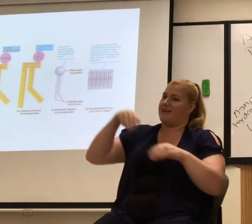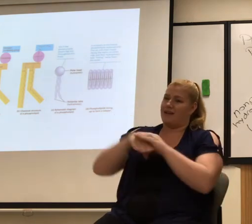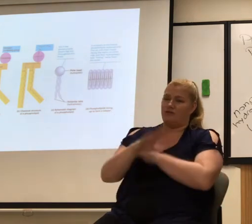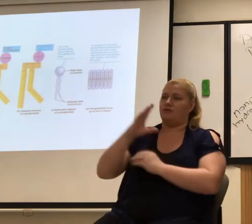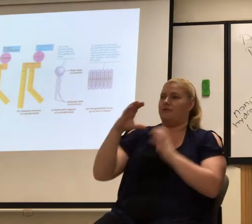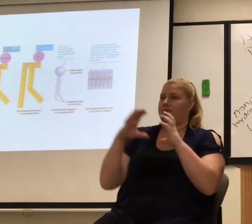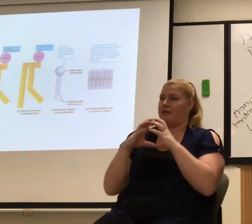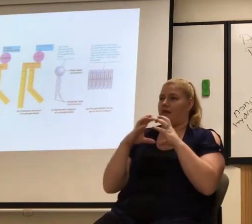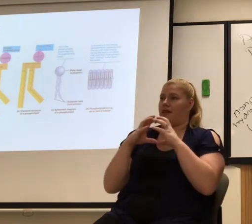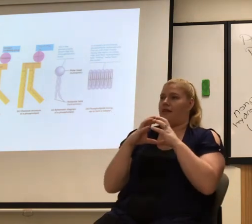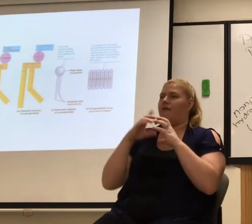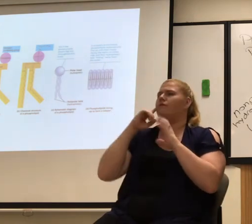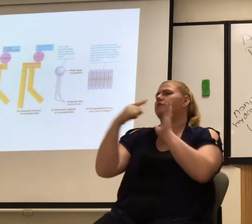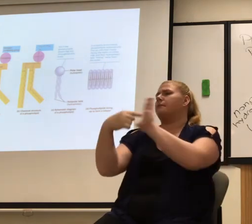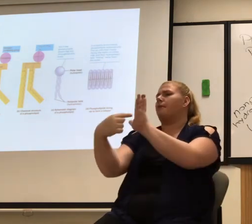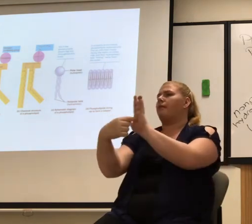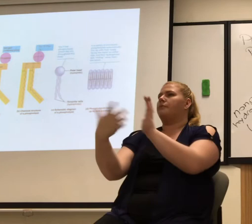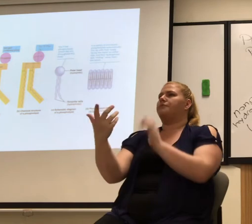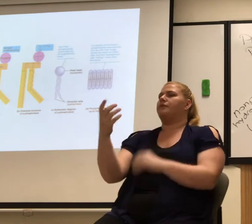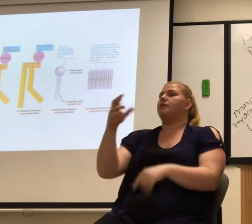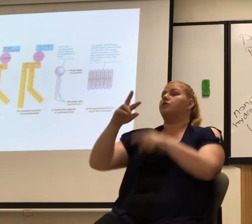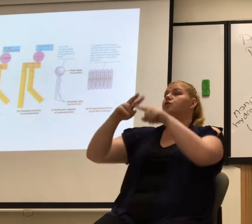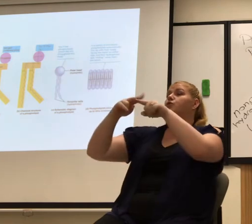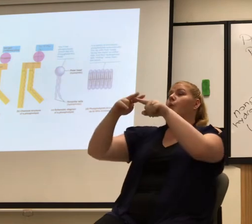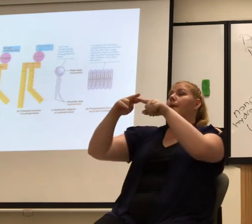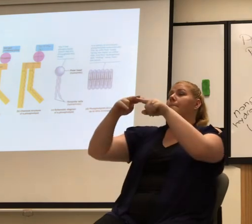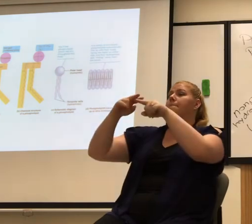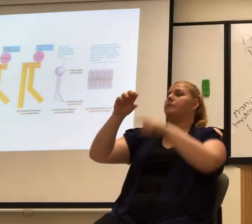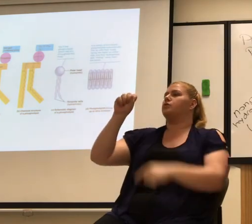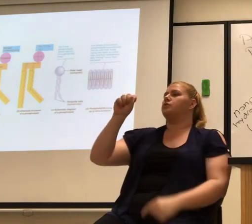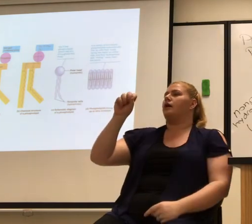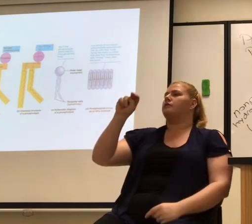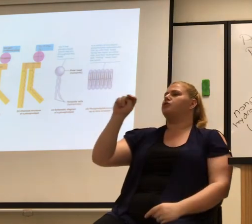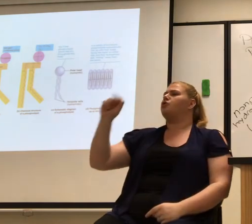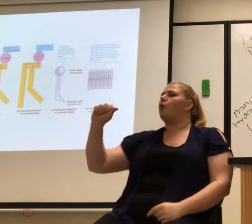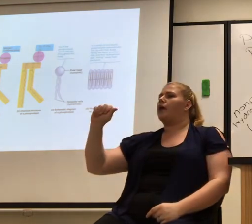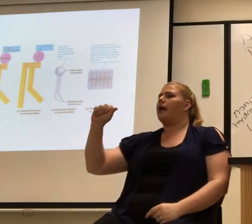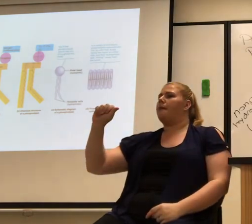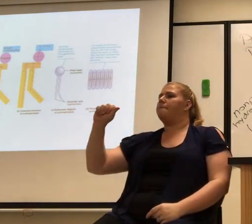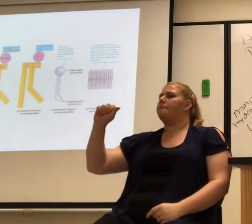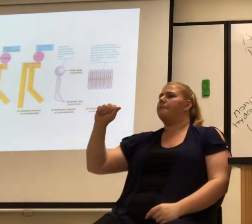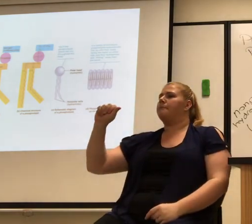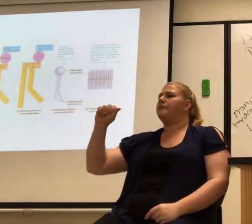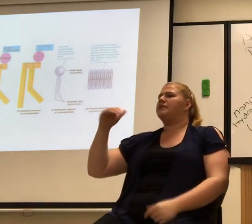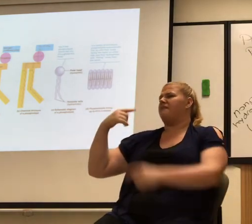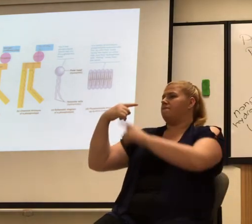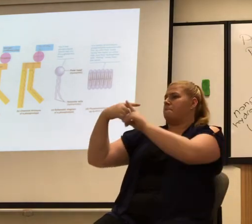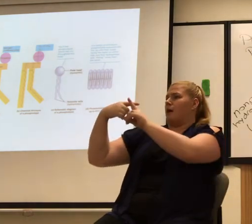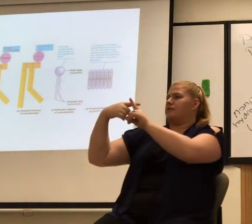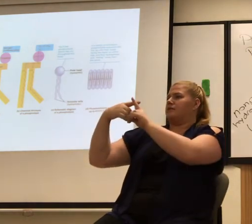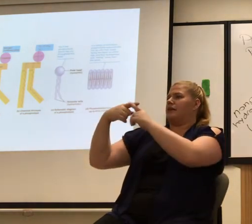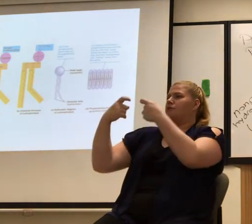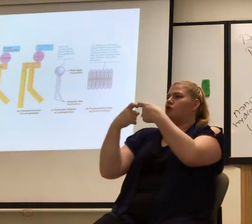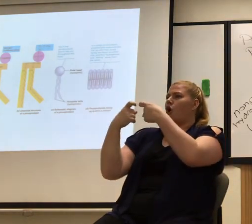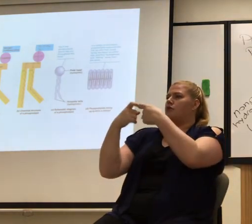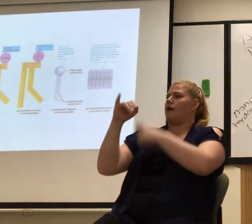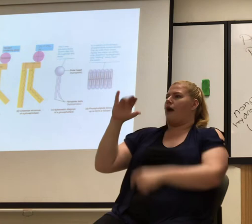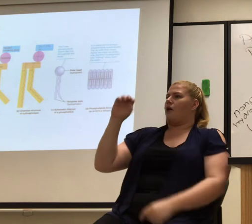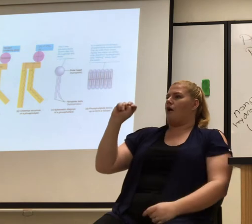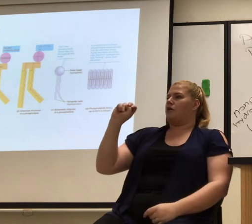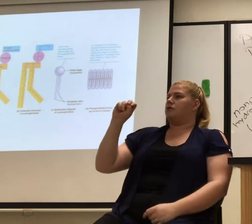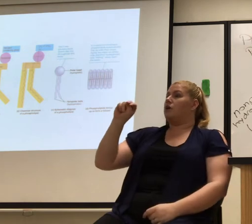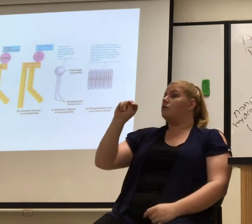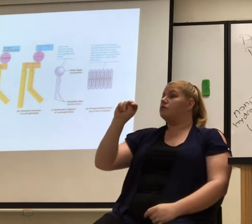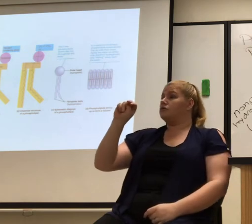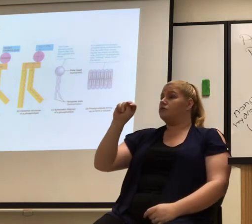You know, like, for example, a sodium ion, as an example, has a full positive charge. It's polar. Polar